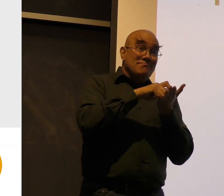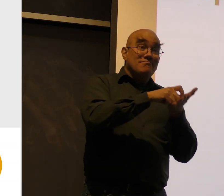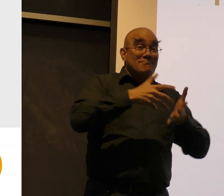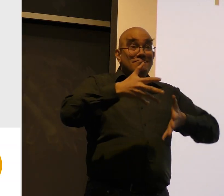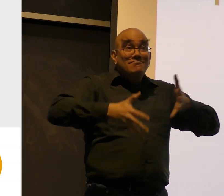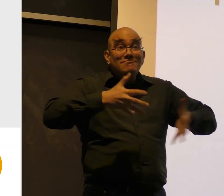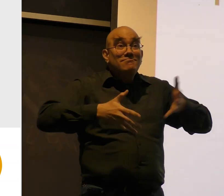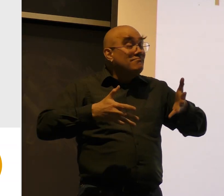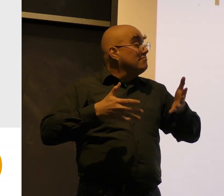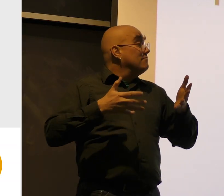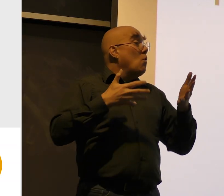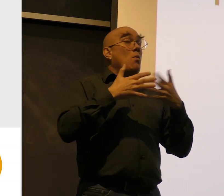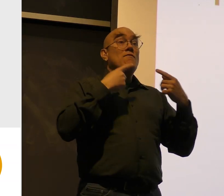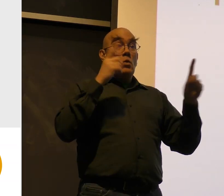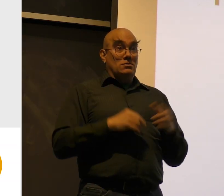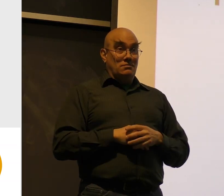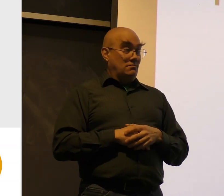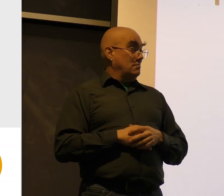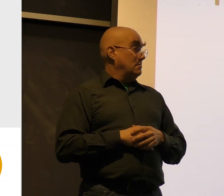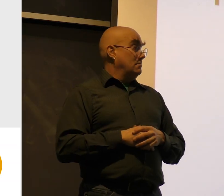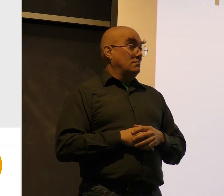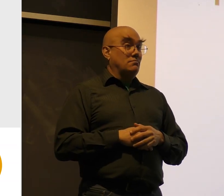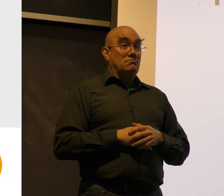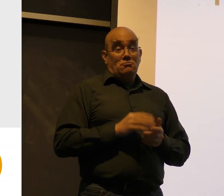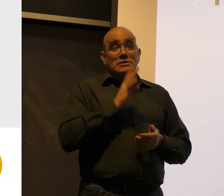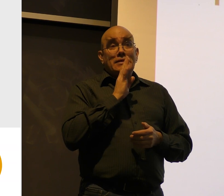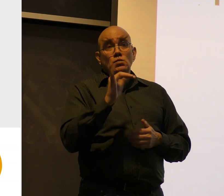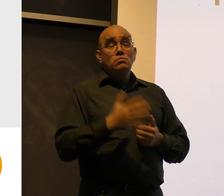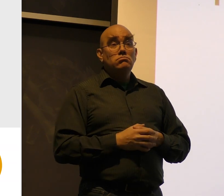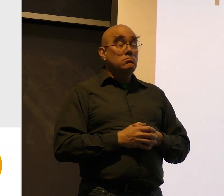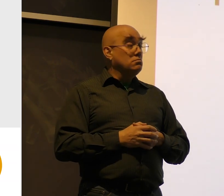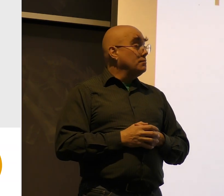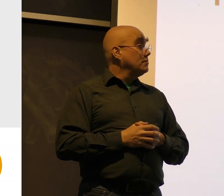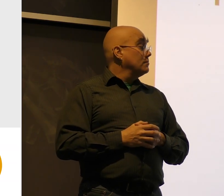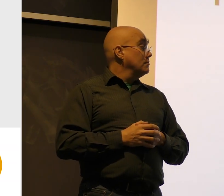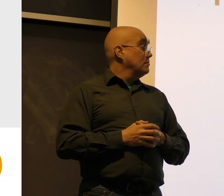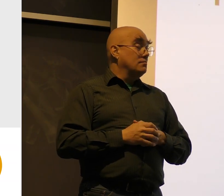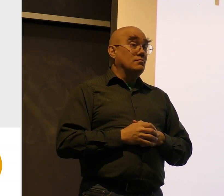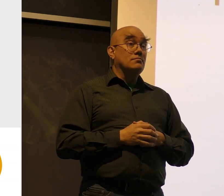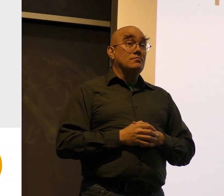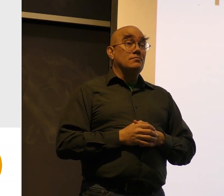in our life, whether we're using sign language, written communication, gesture, whatever works, or spoken language.